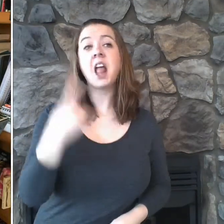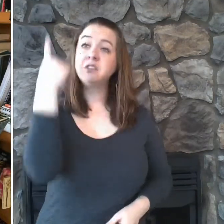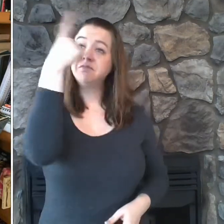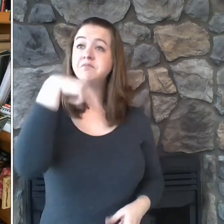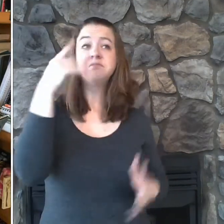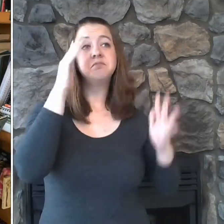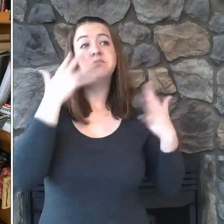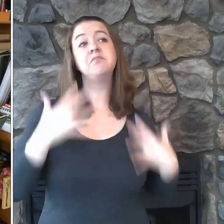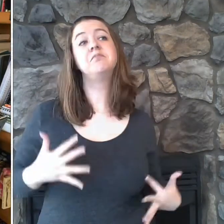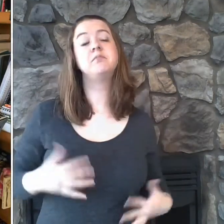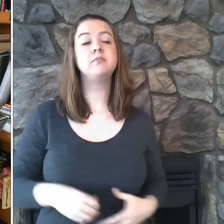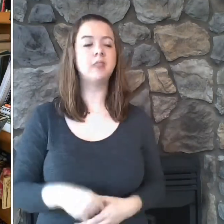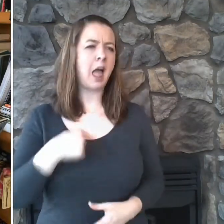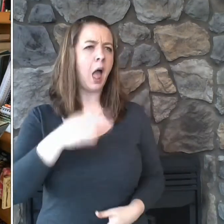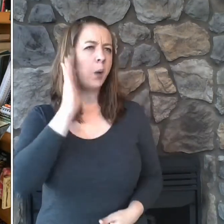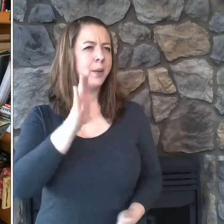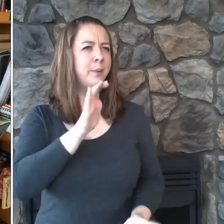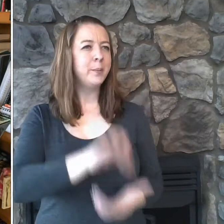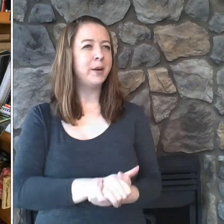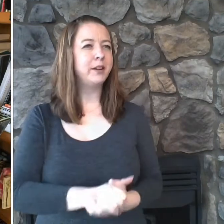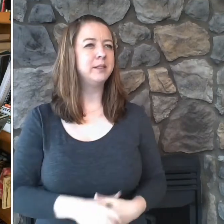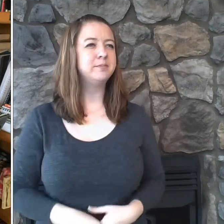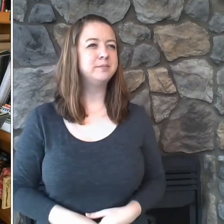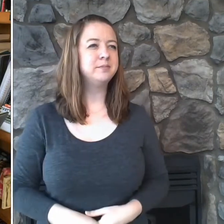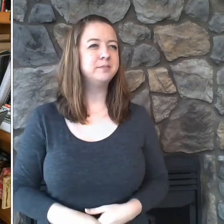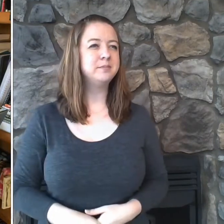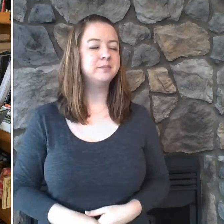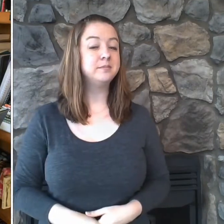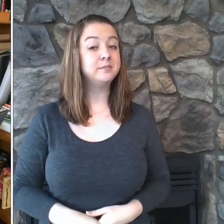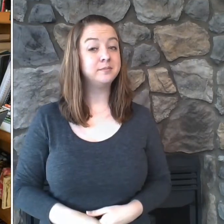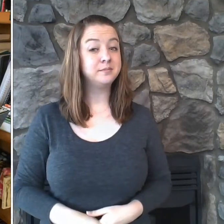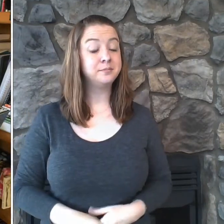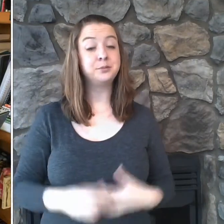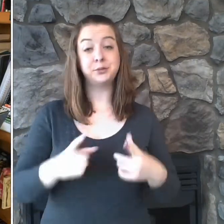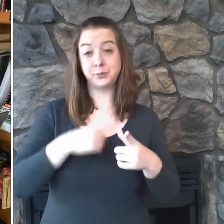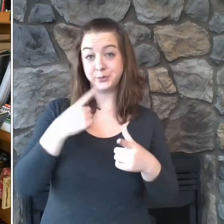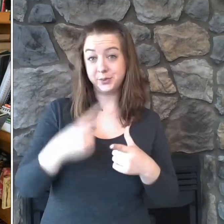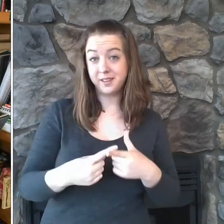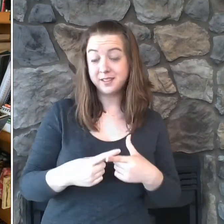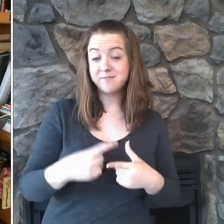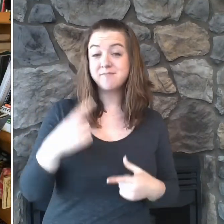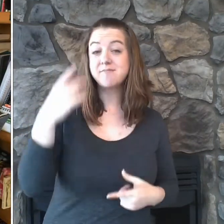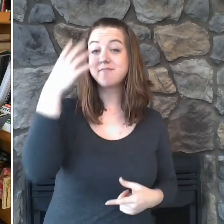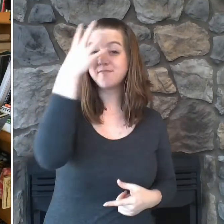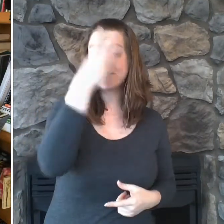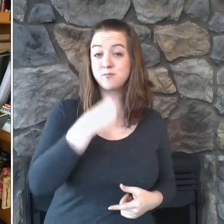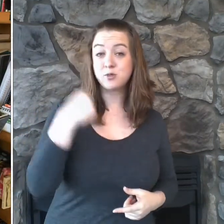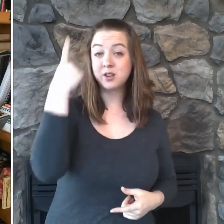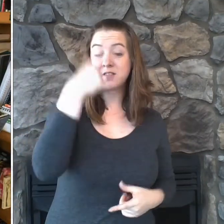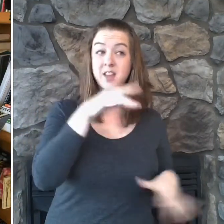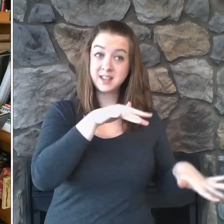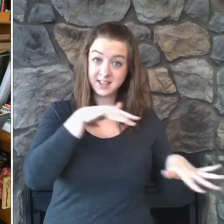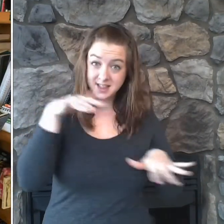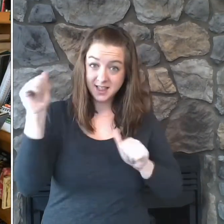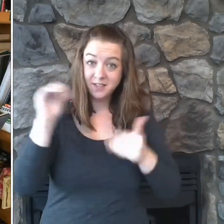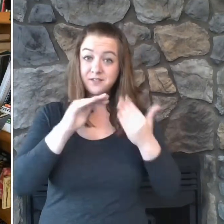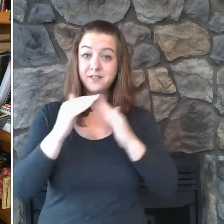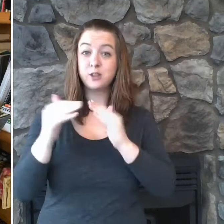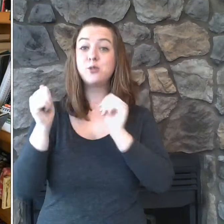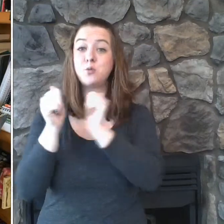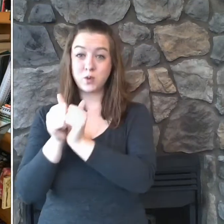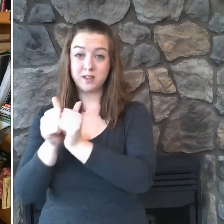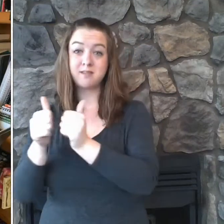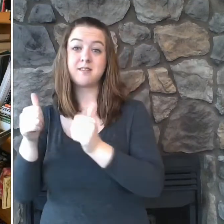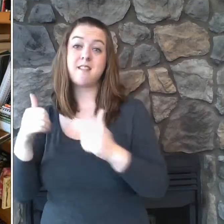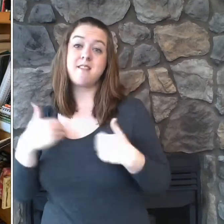he looks," she said. "I will marry him." Then Pretty Face left the village with that young